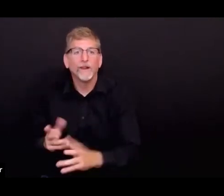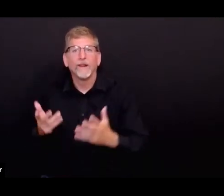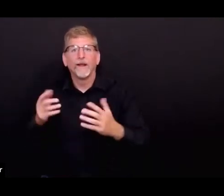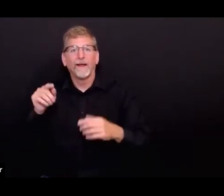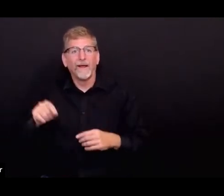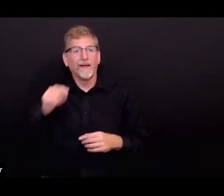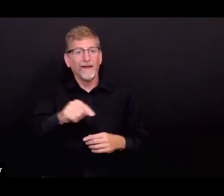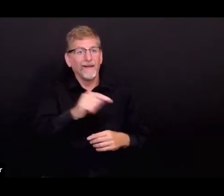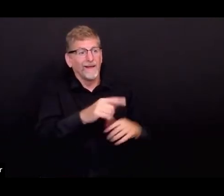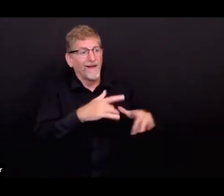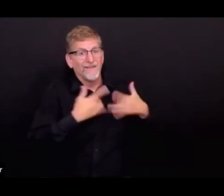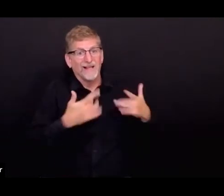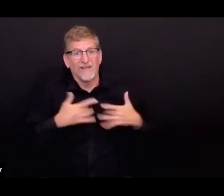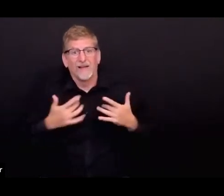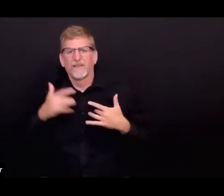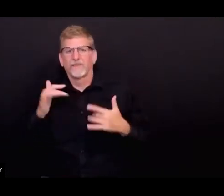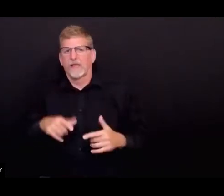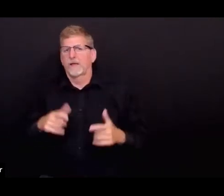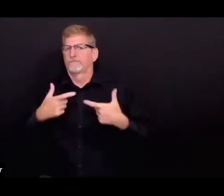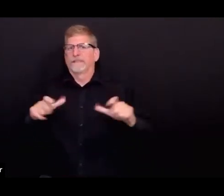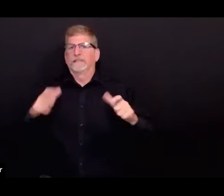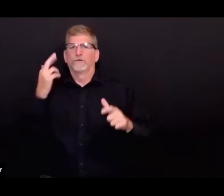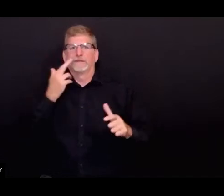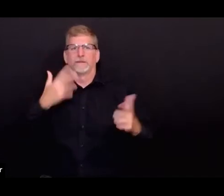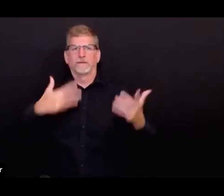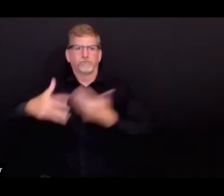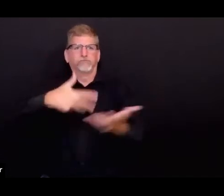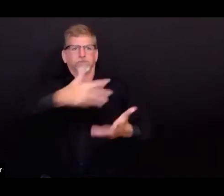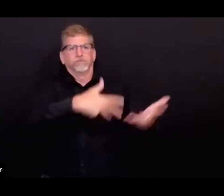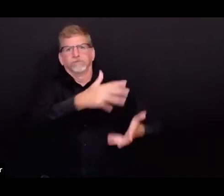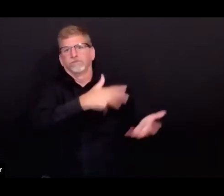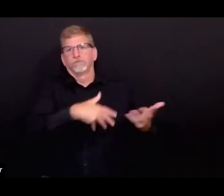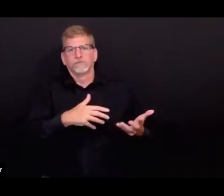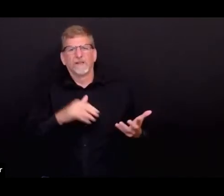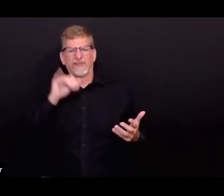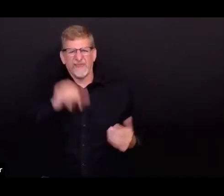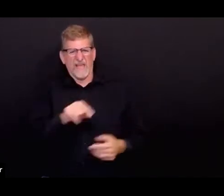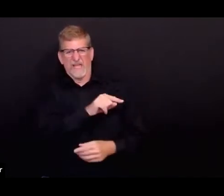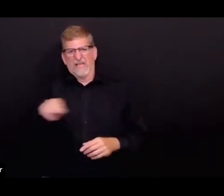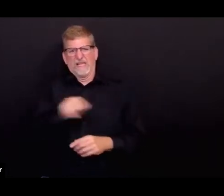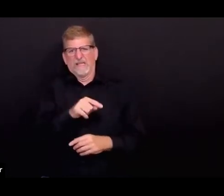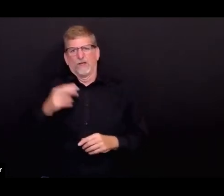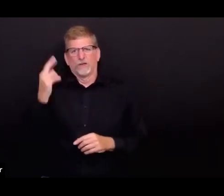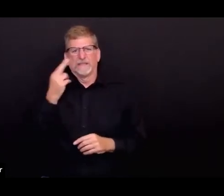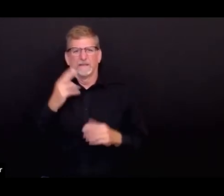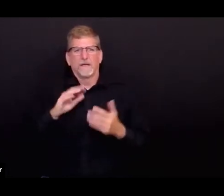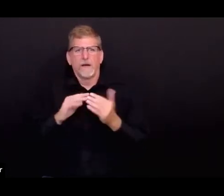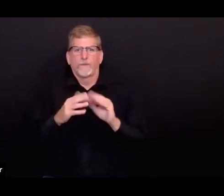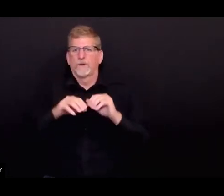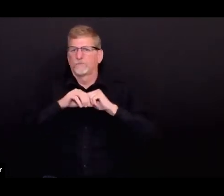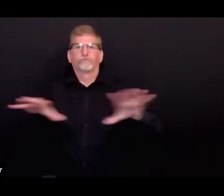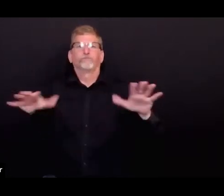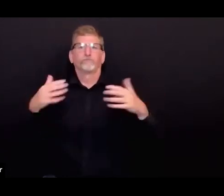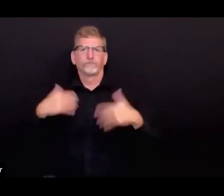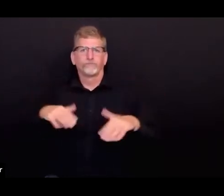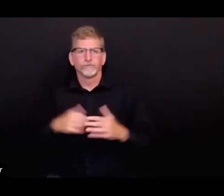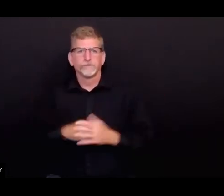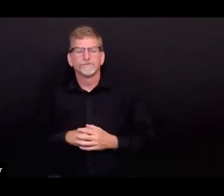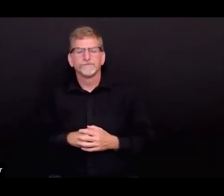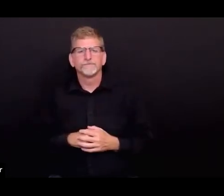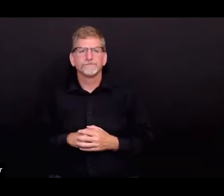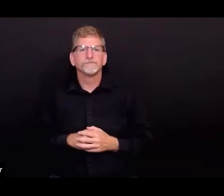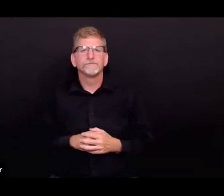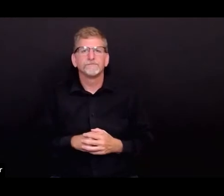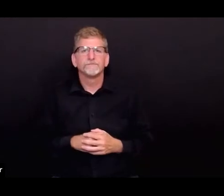health precautions is what's happening just all over the state. Chris, anything more to add? No, I